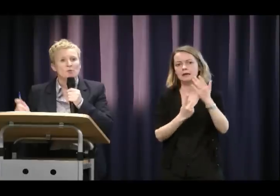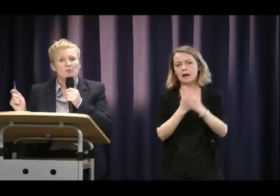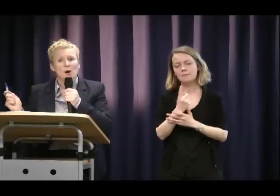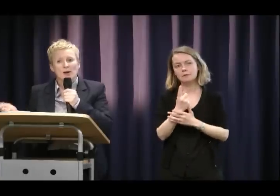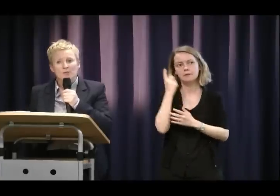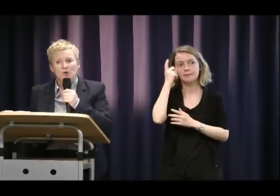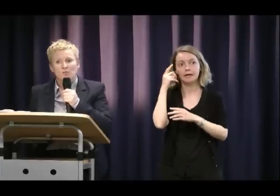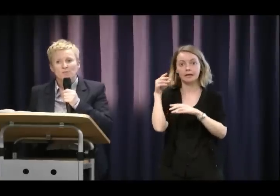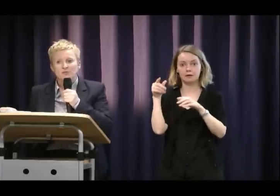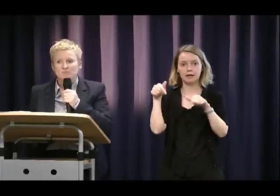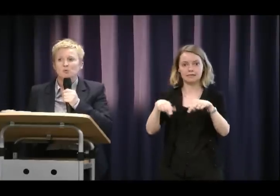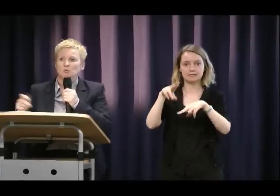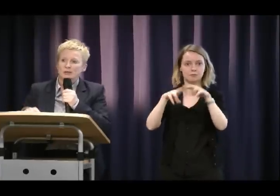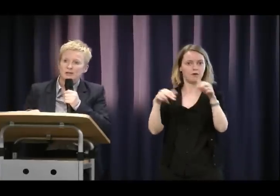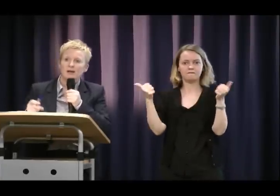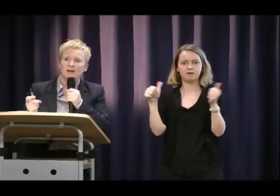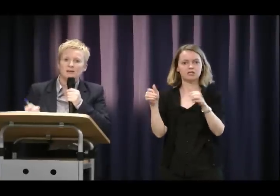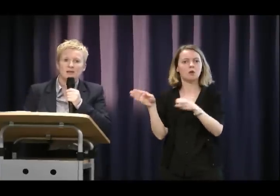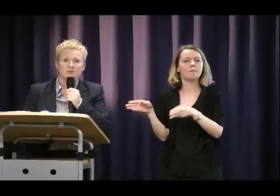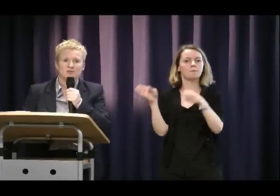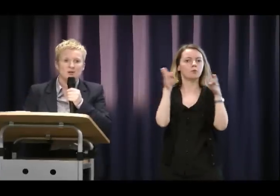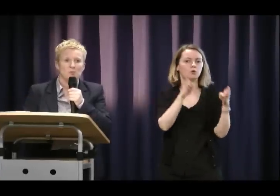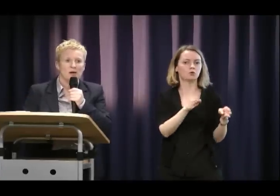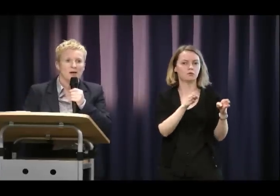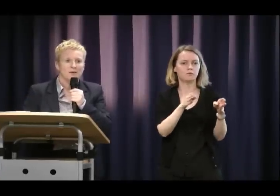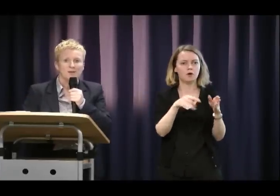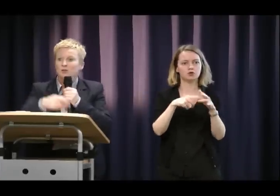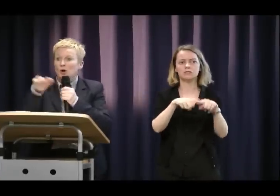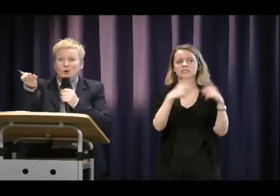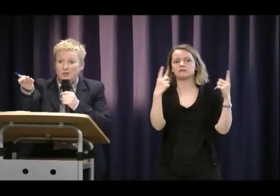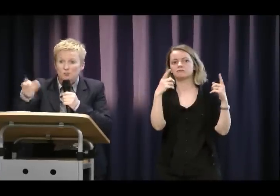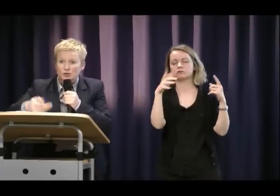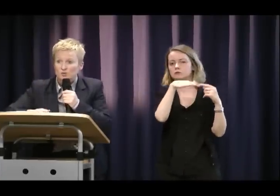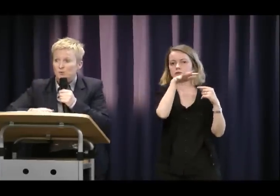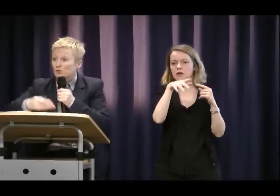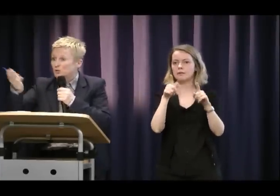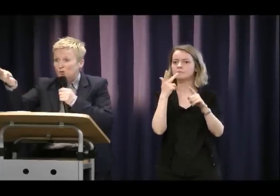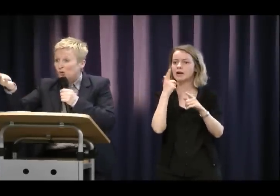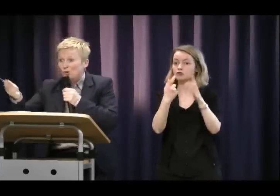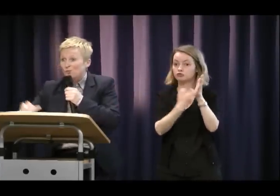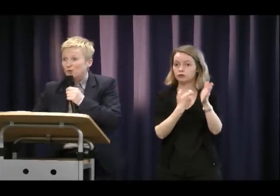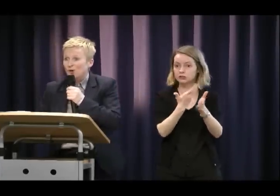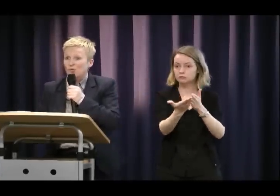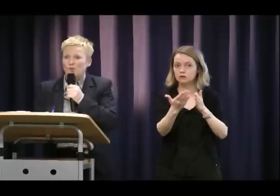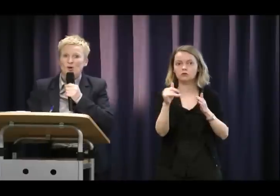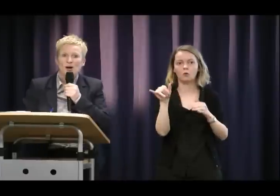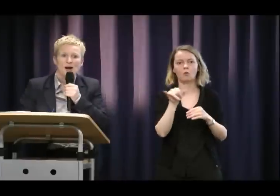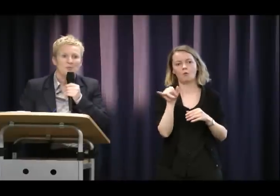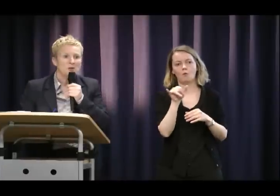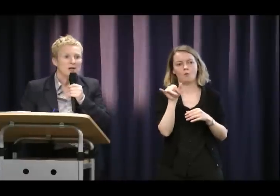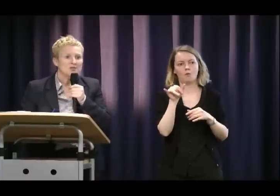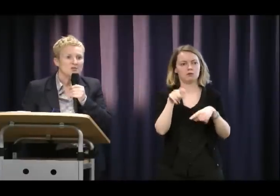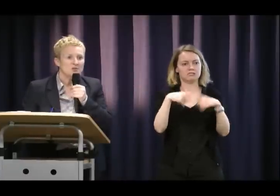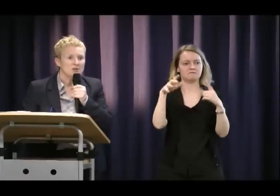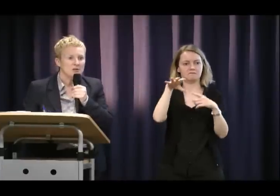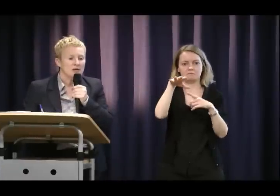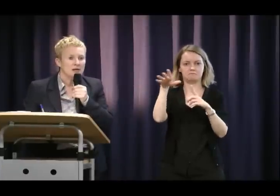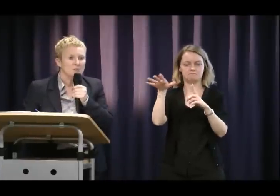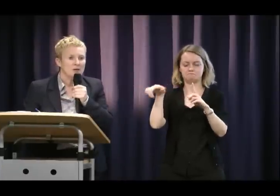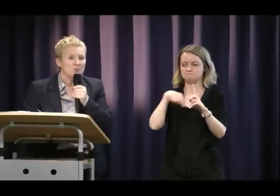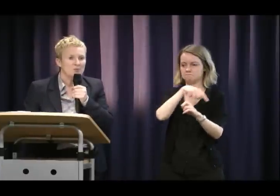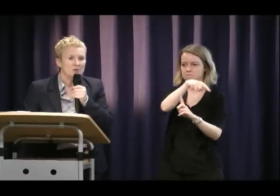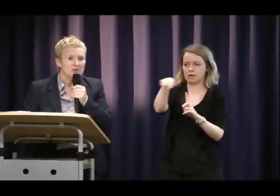to move away from this building and get somewhere, you know, in Richmond or, you know, other places